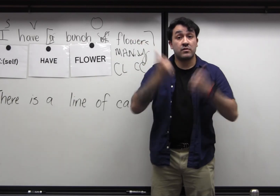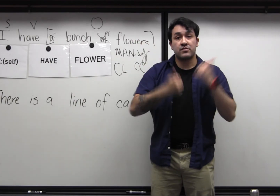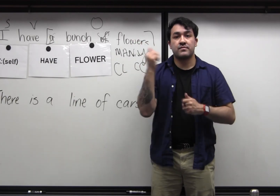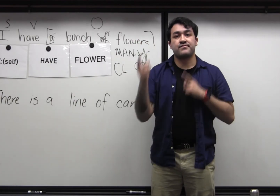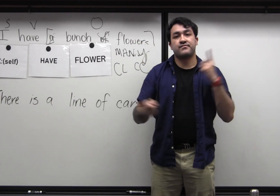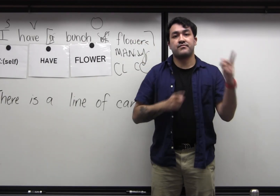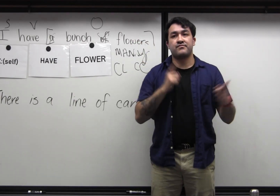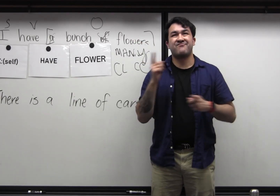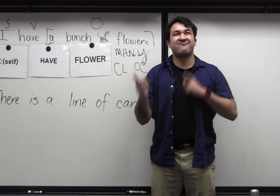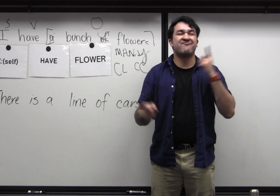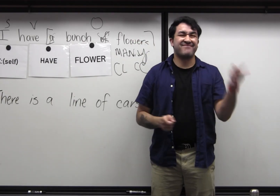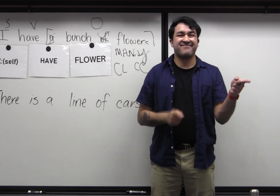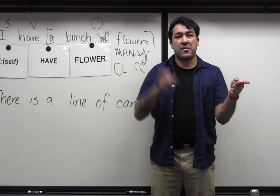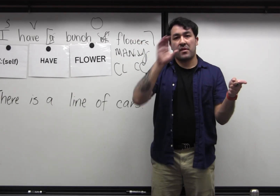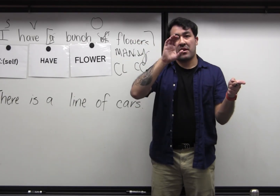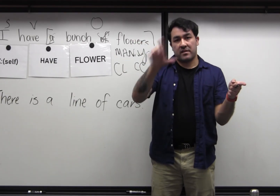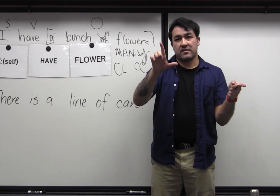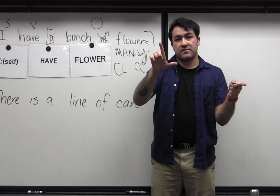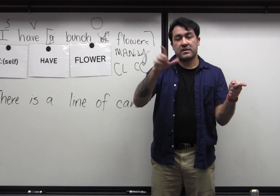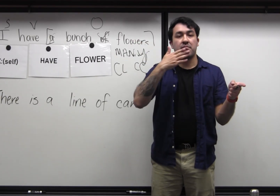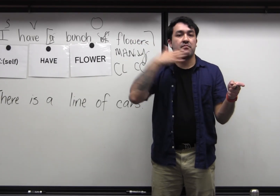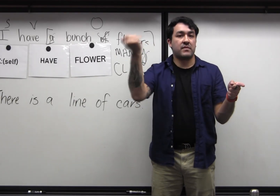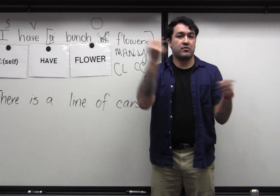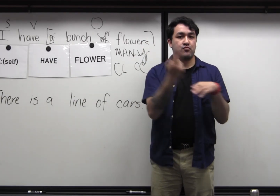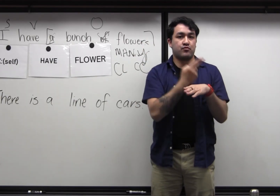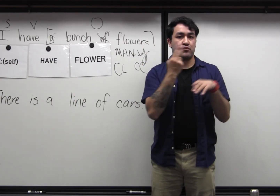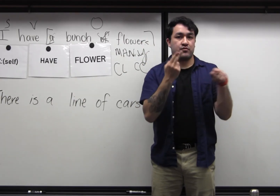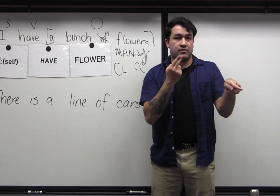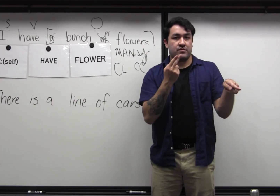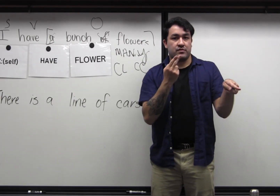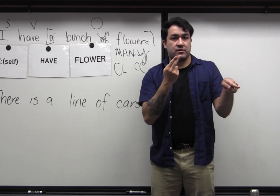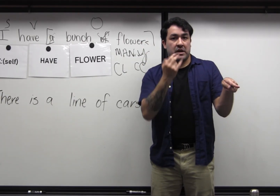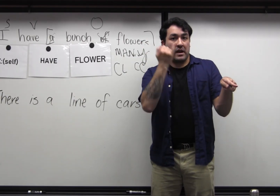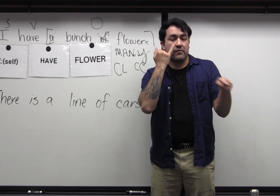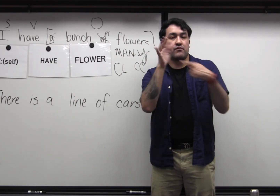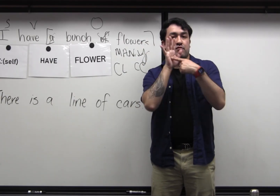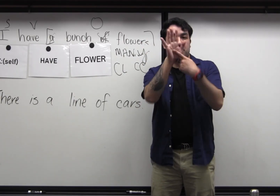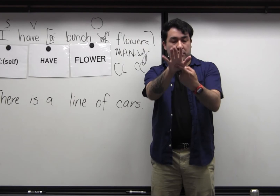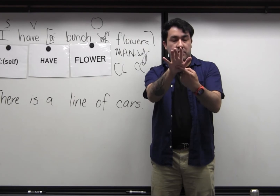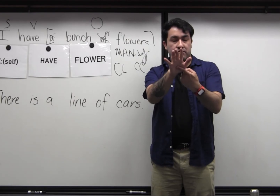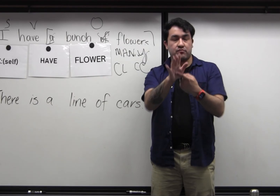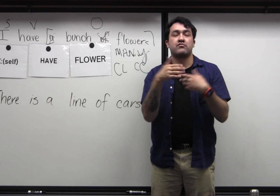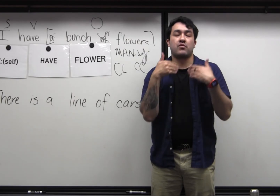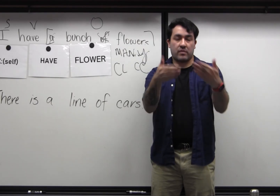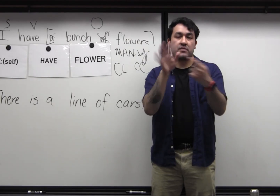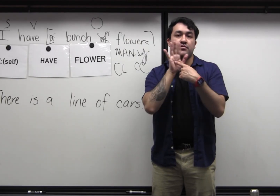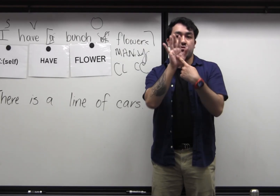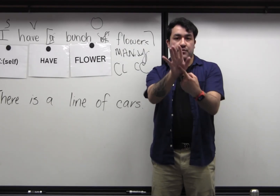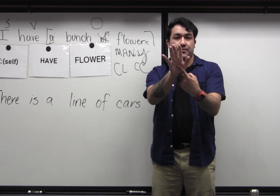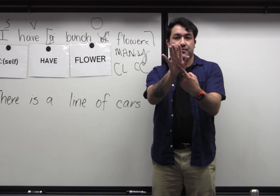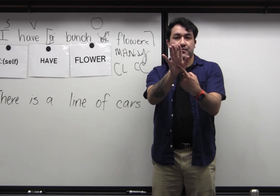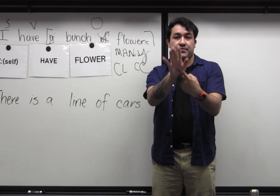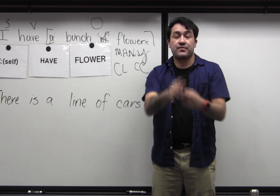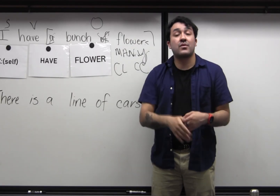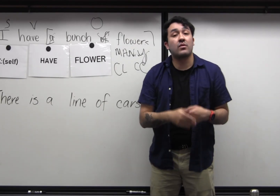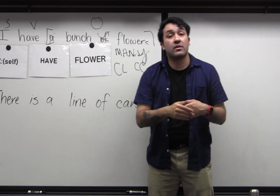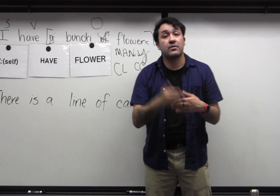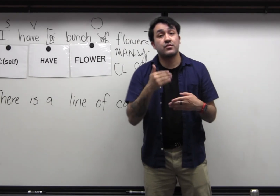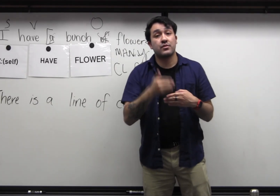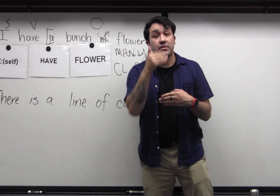sign. And this is true for all of it. Classifiers are always the best. You want to try to incorporate more classifiers so you can show. It's